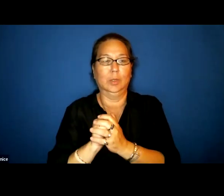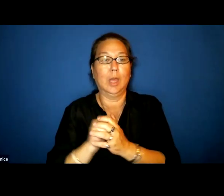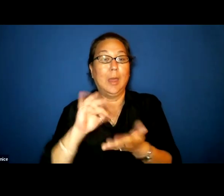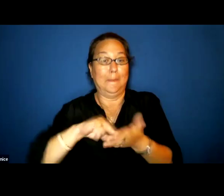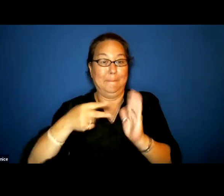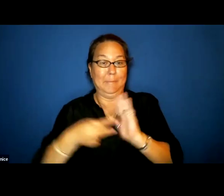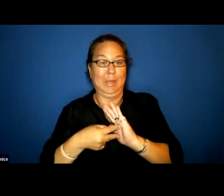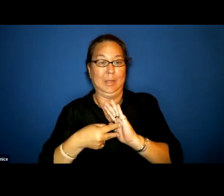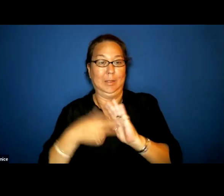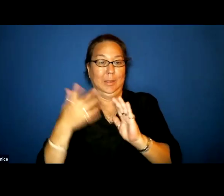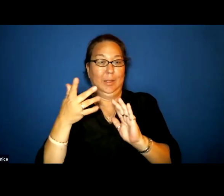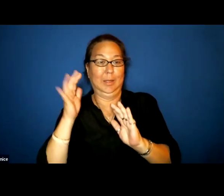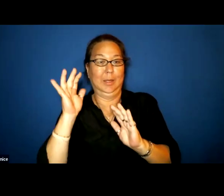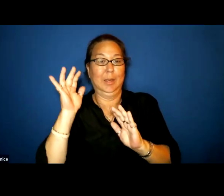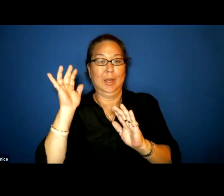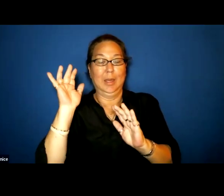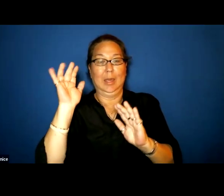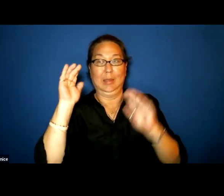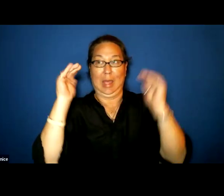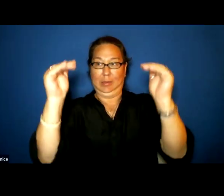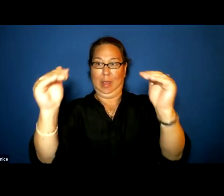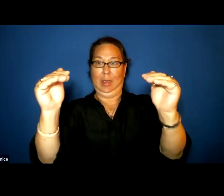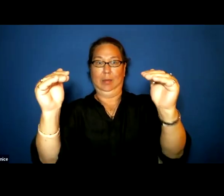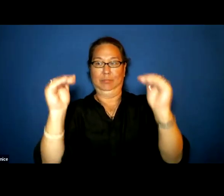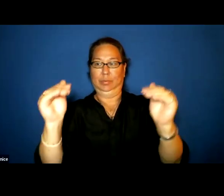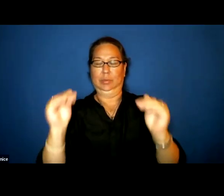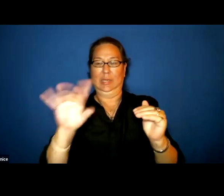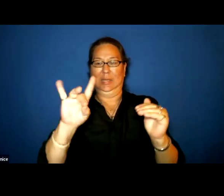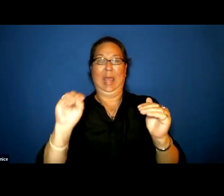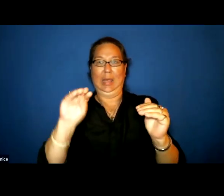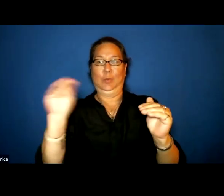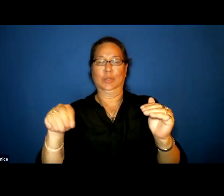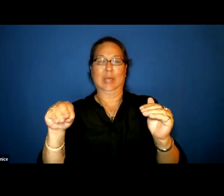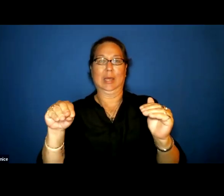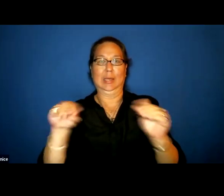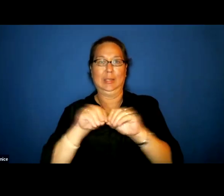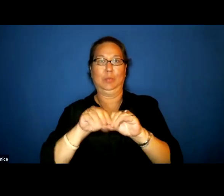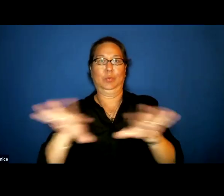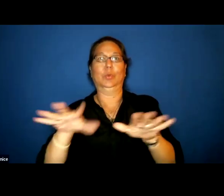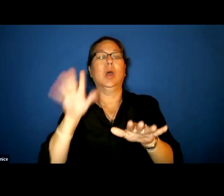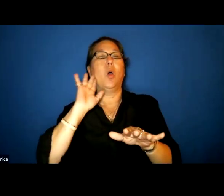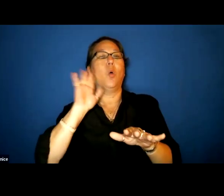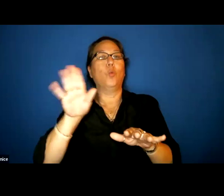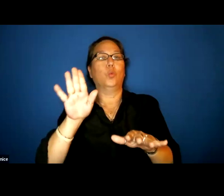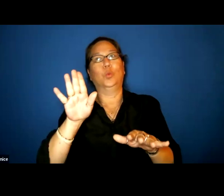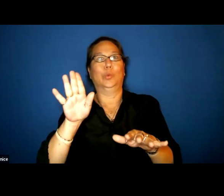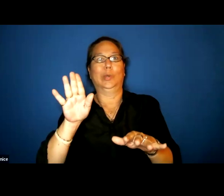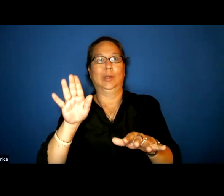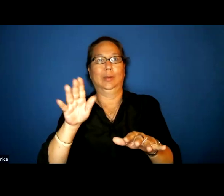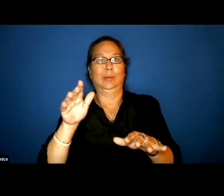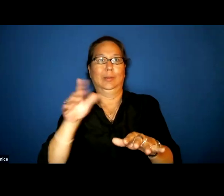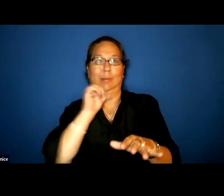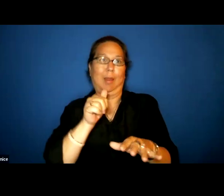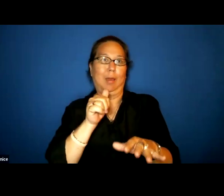are available to students in the tier portion, the 80% of the invitations that are distributed by tier.